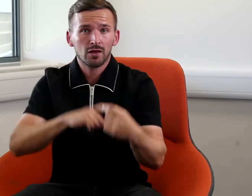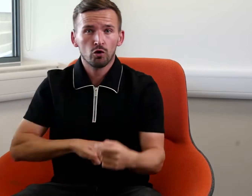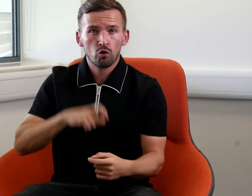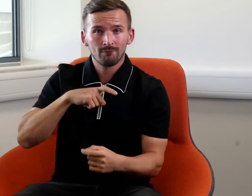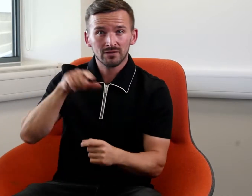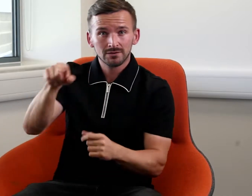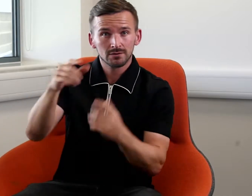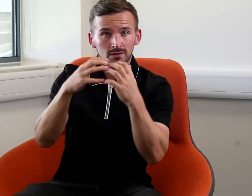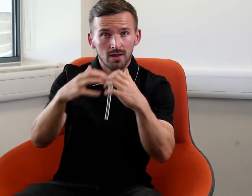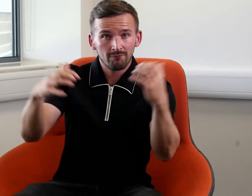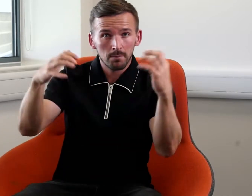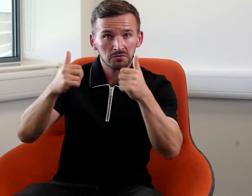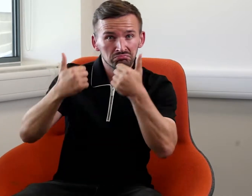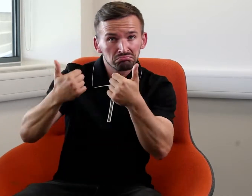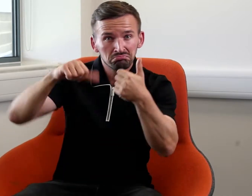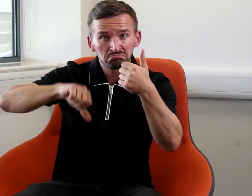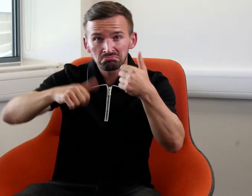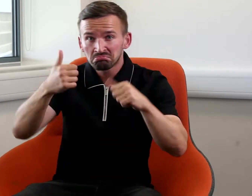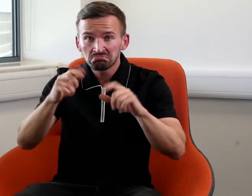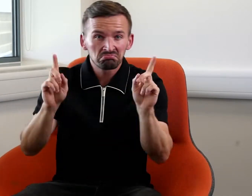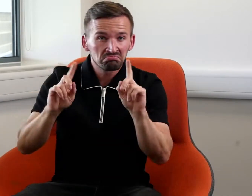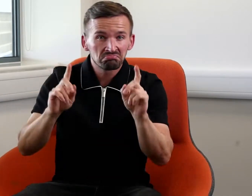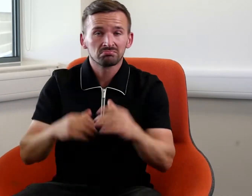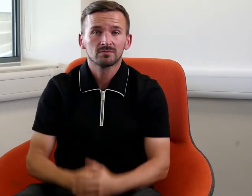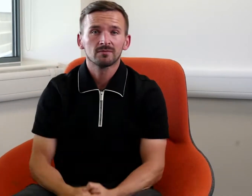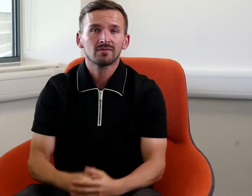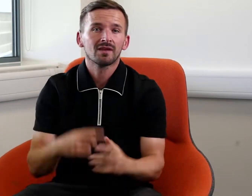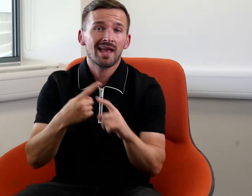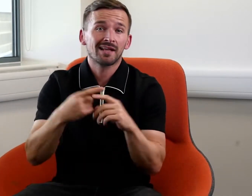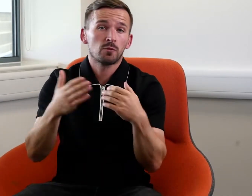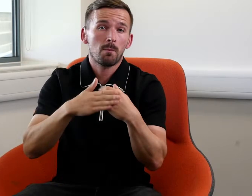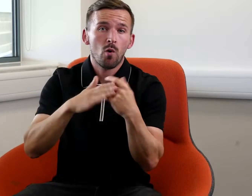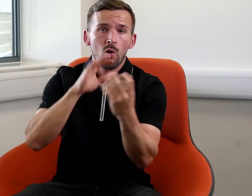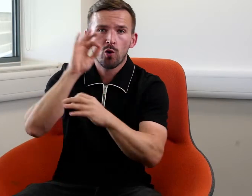economy. I want to check, do you feel confident within the Parliament or not?